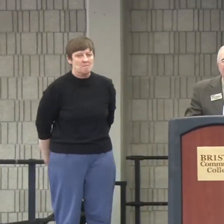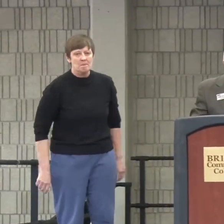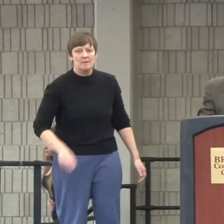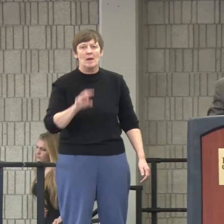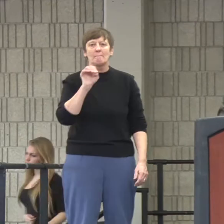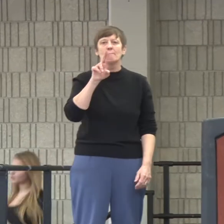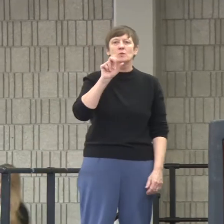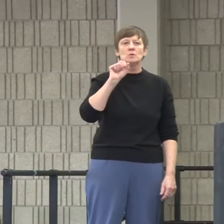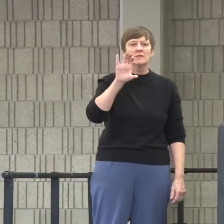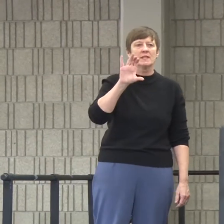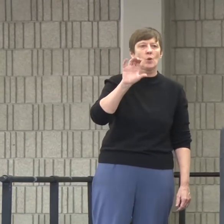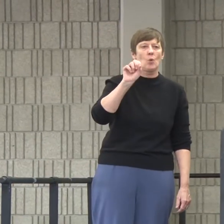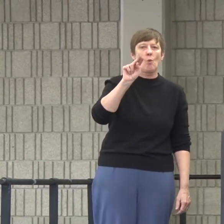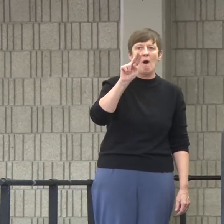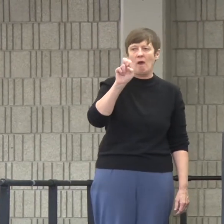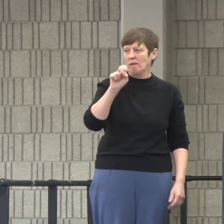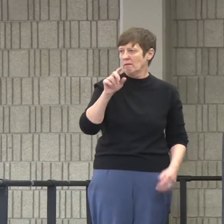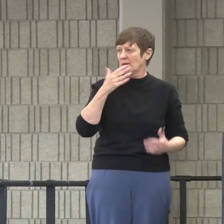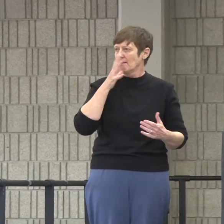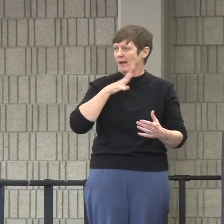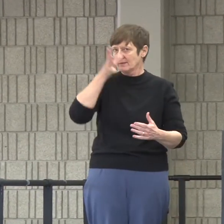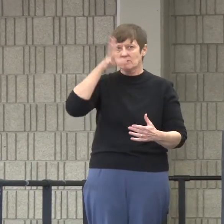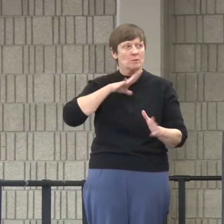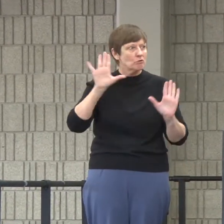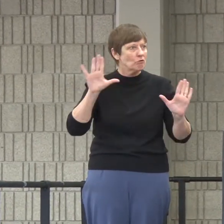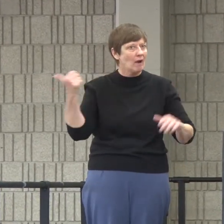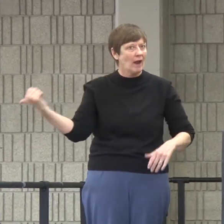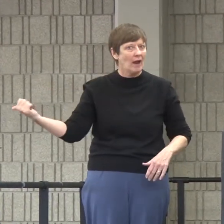Music won, ladies and gentlemen. Wasn't that great?